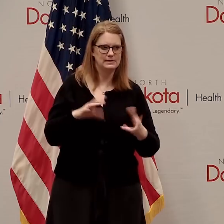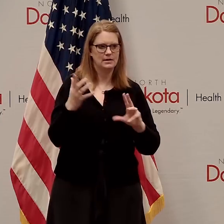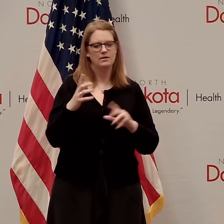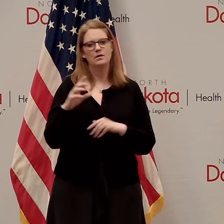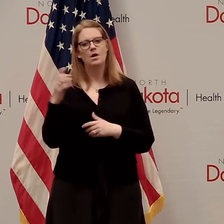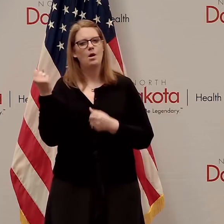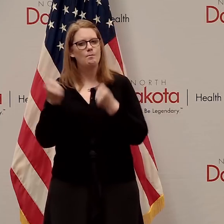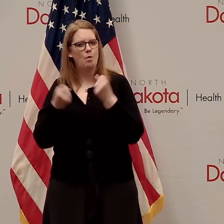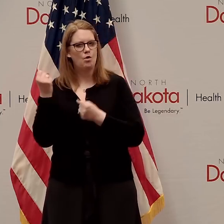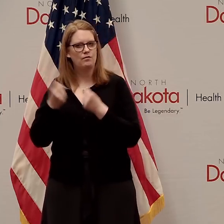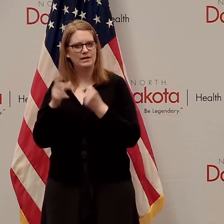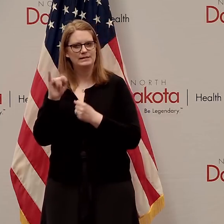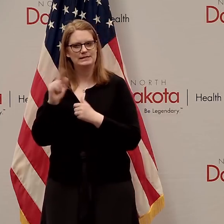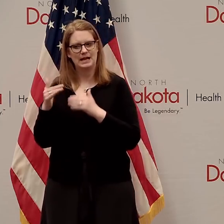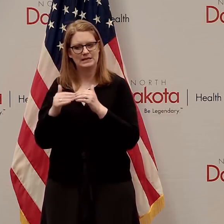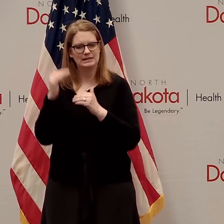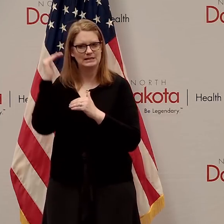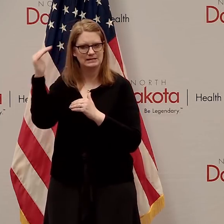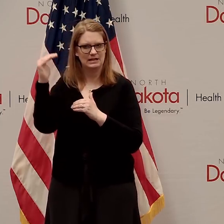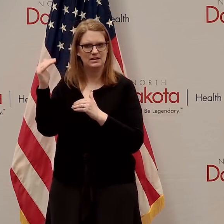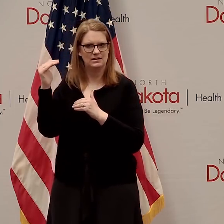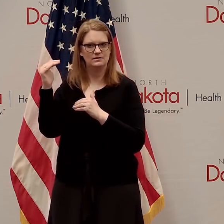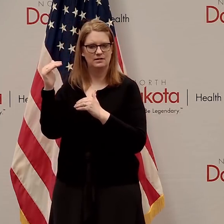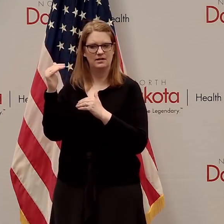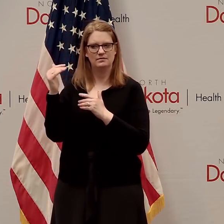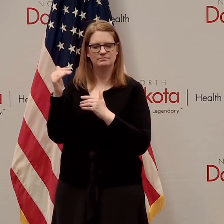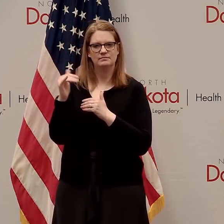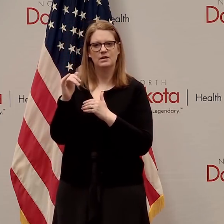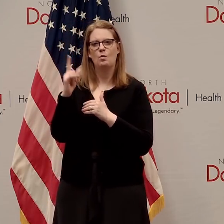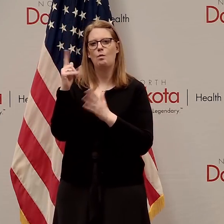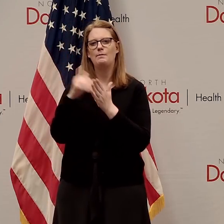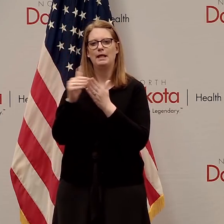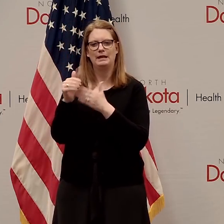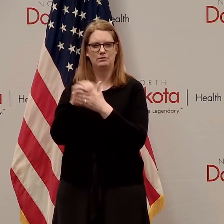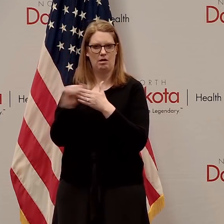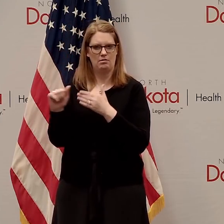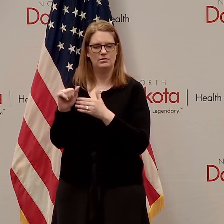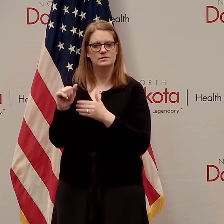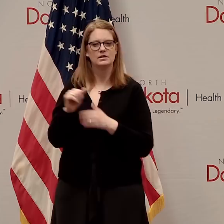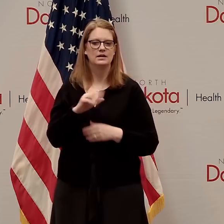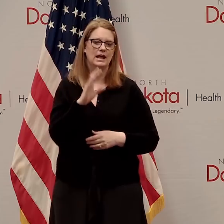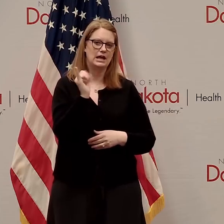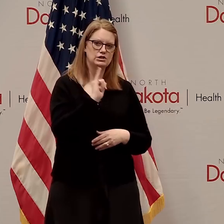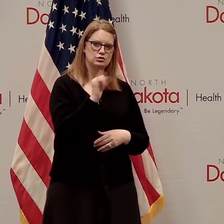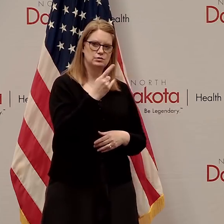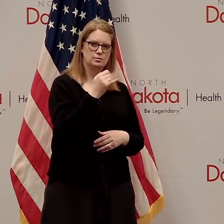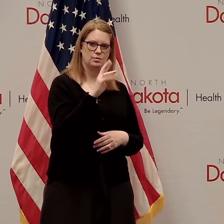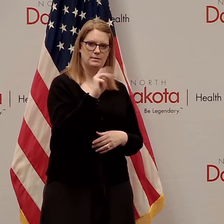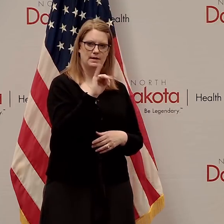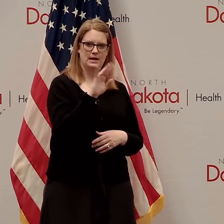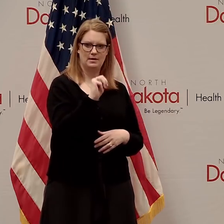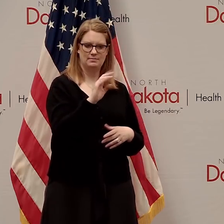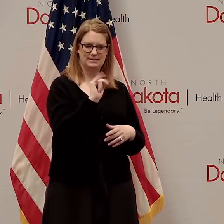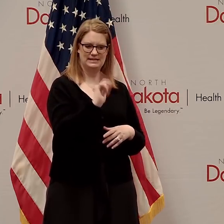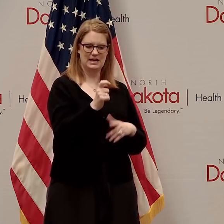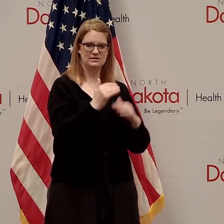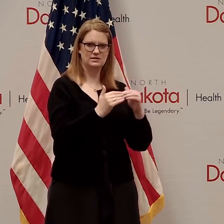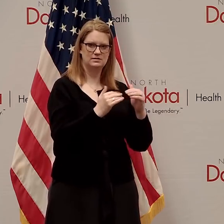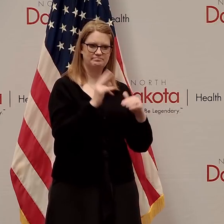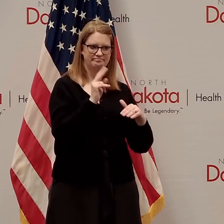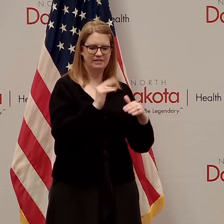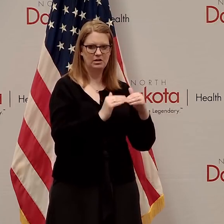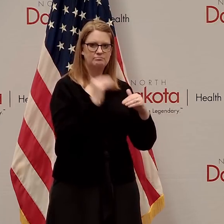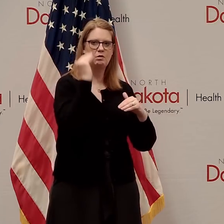vehicle excise tax exceeded forecasts by $1 million in March, and insurance premium taxes were over by $5